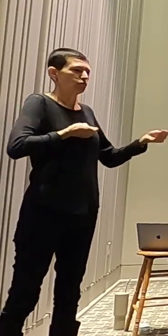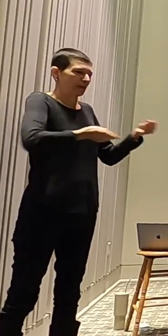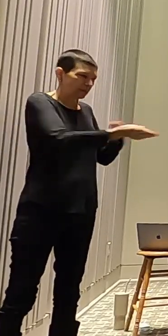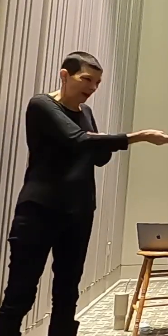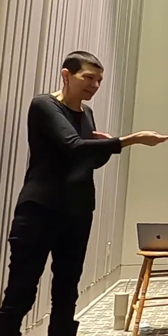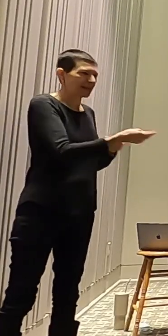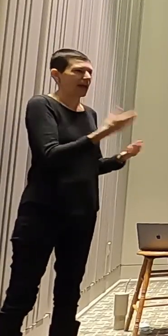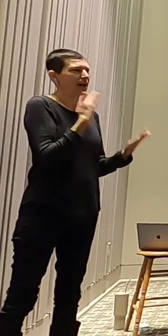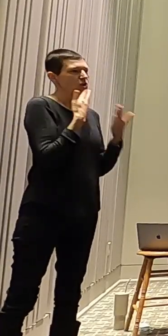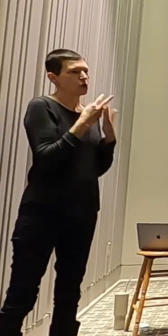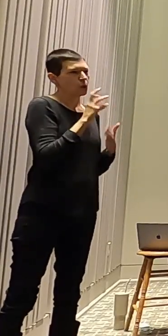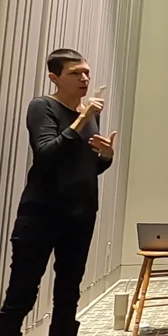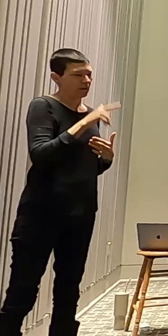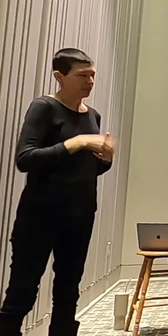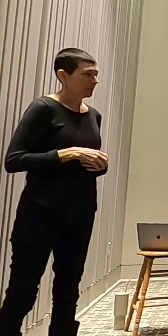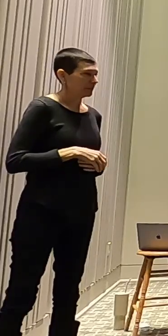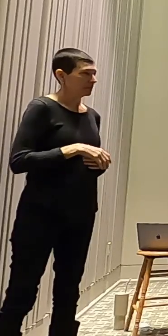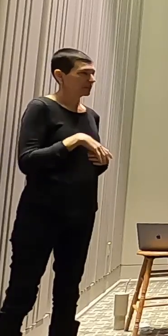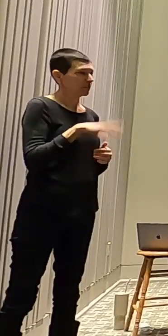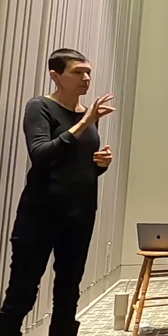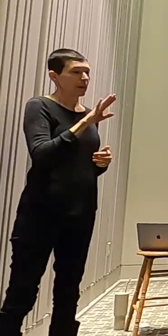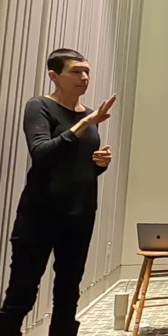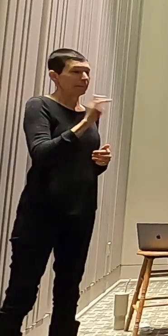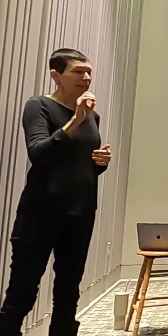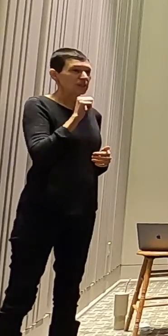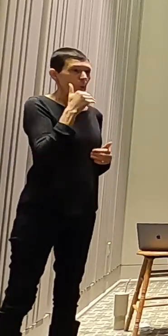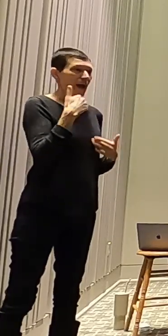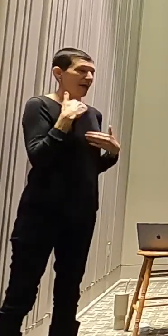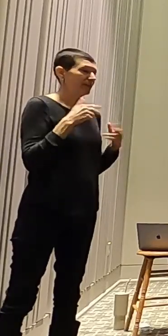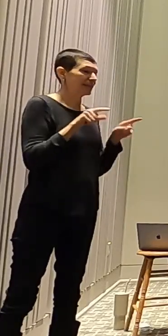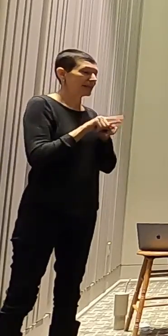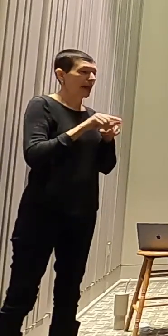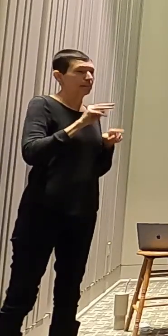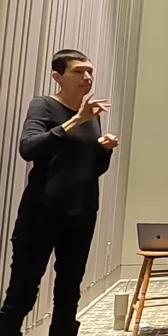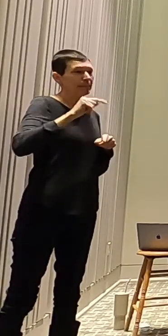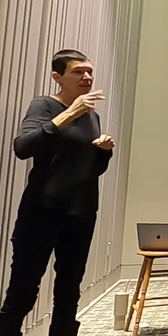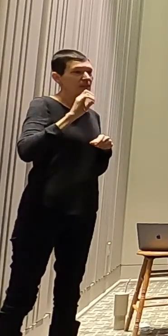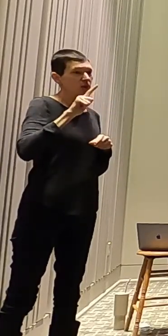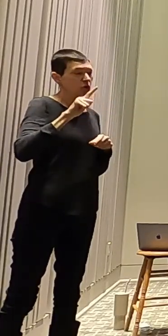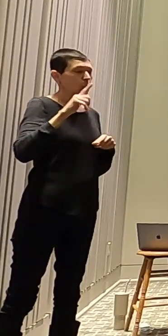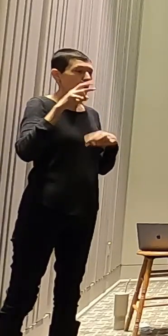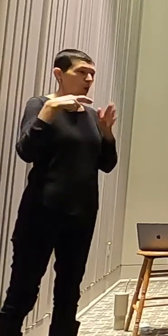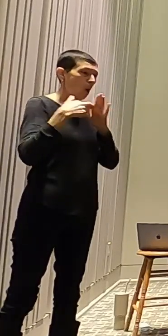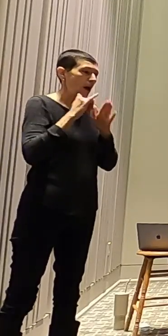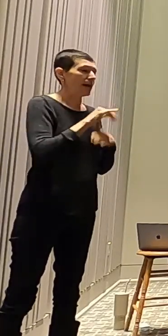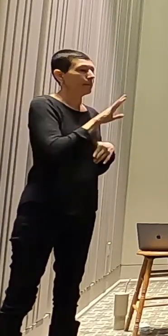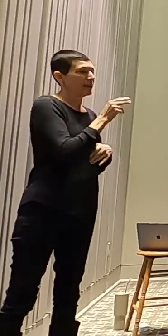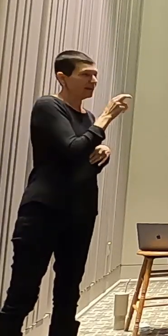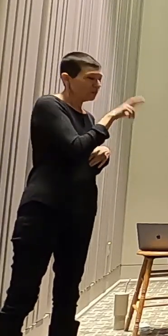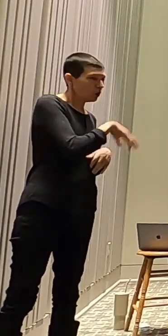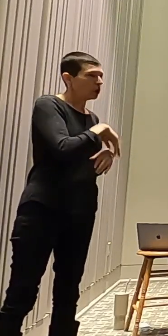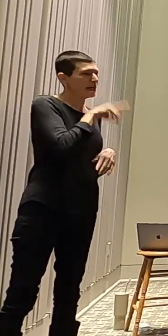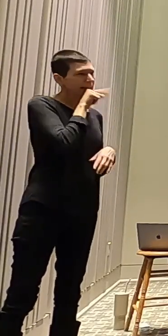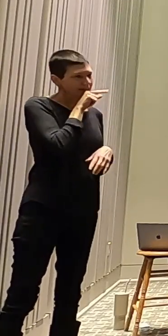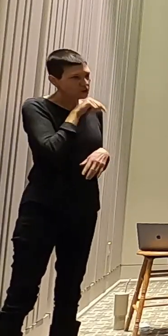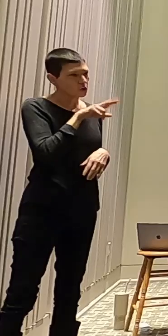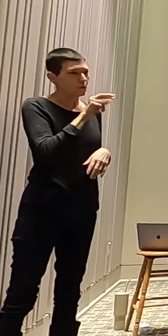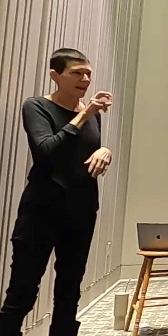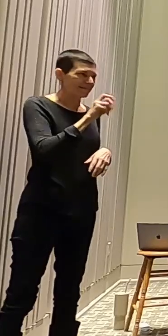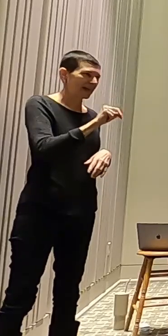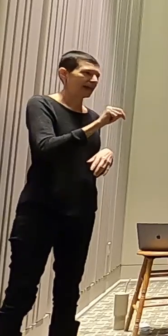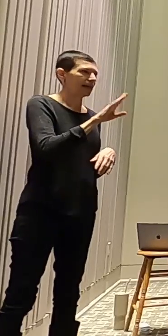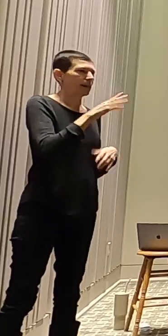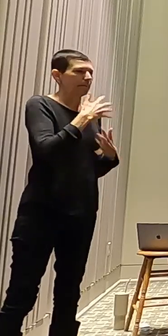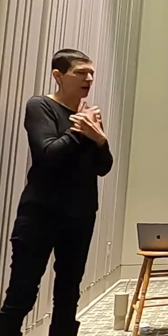goodwill. Well, bees don't really hold the same mythological roles as like the beaver or the kingfisher or ravens or